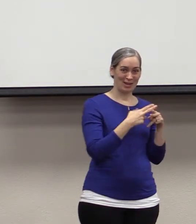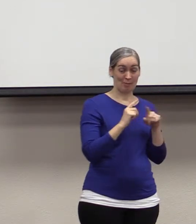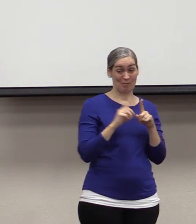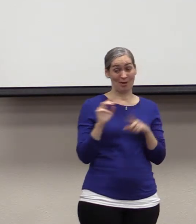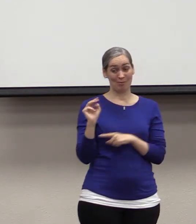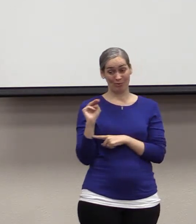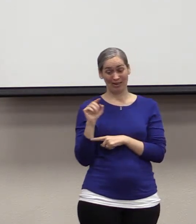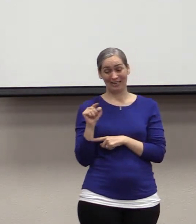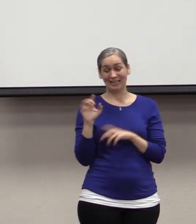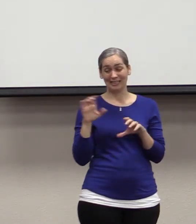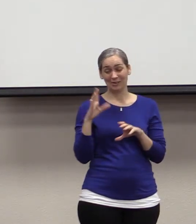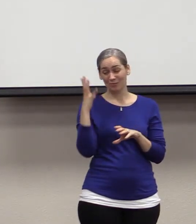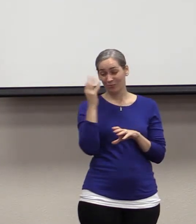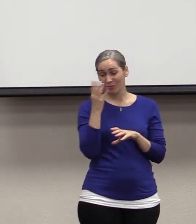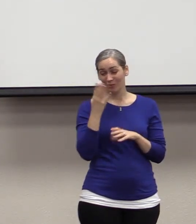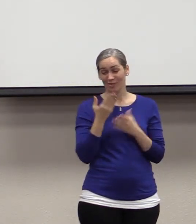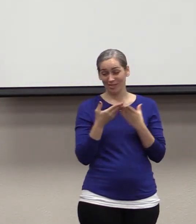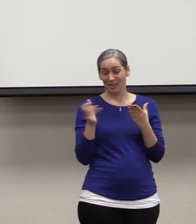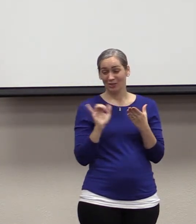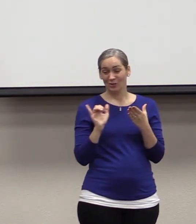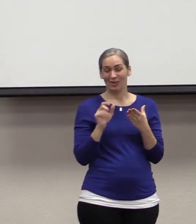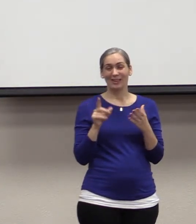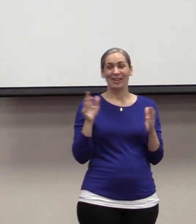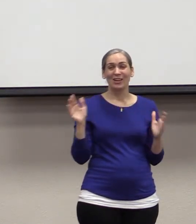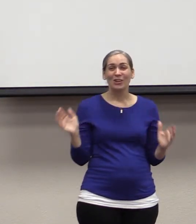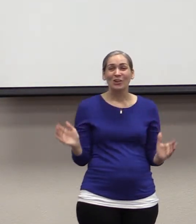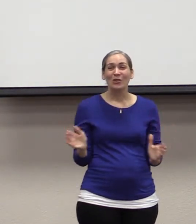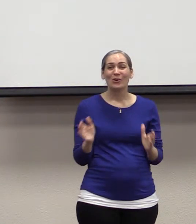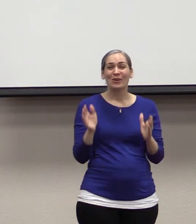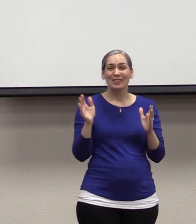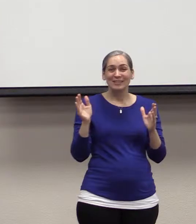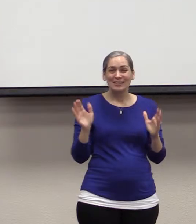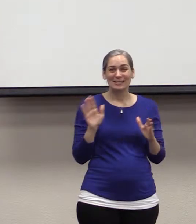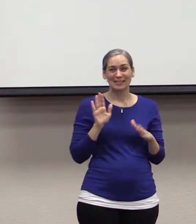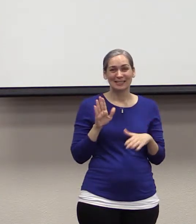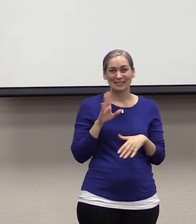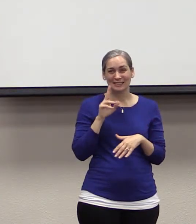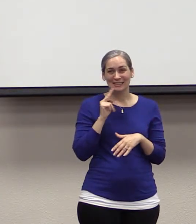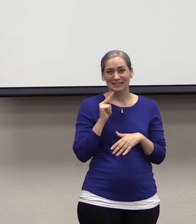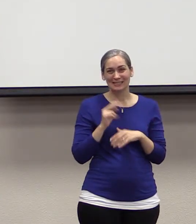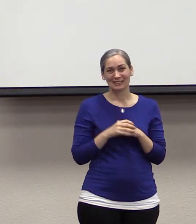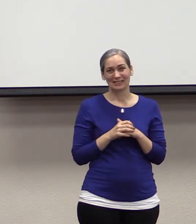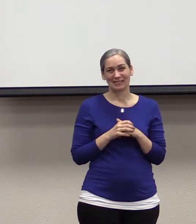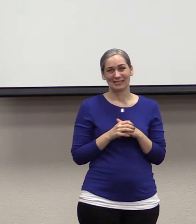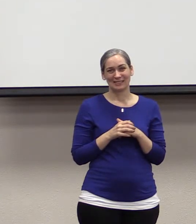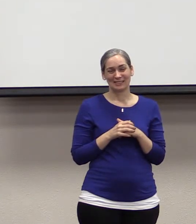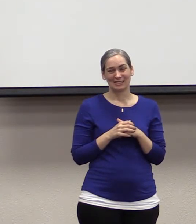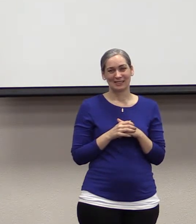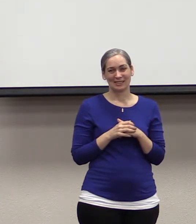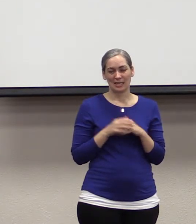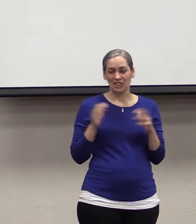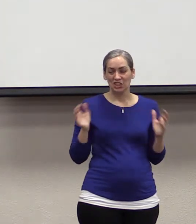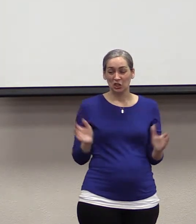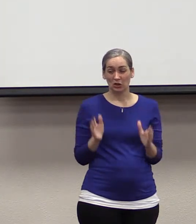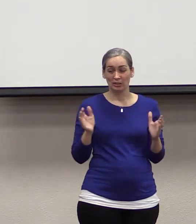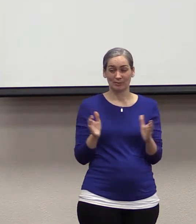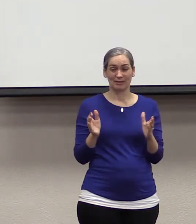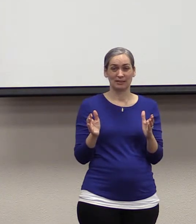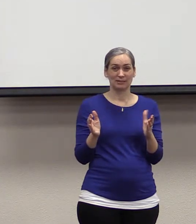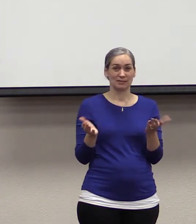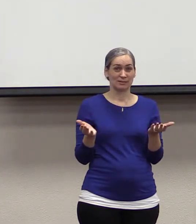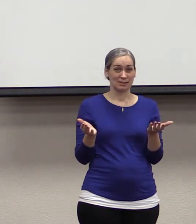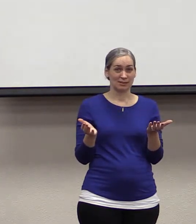But he does a beautiful thing for Esther. He encourages Esther. And encouragement is very